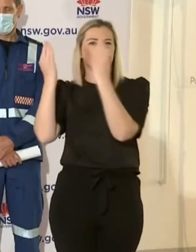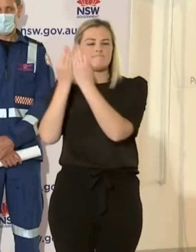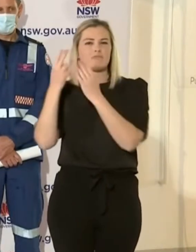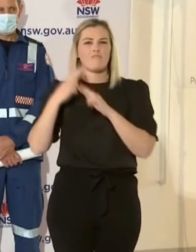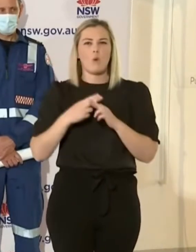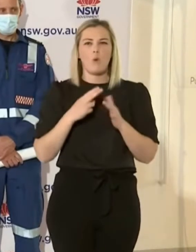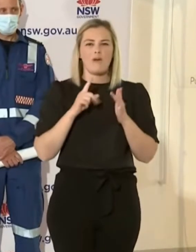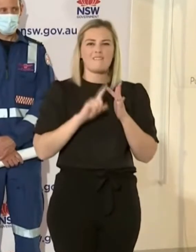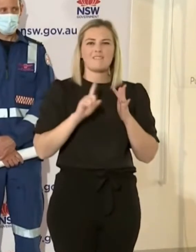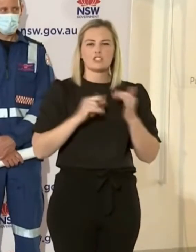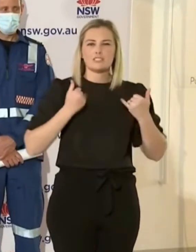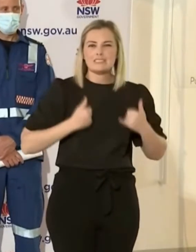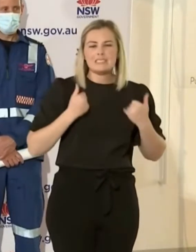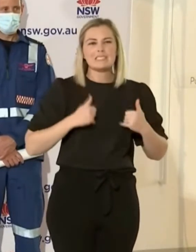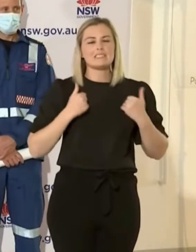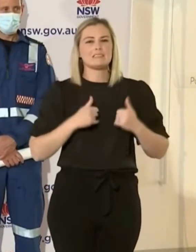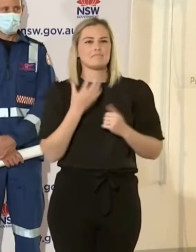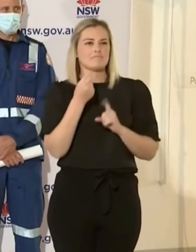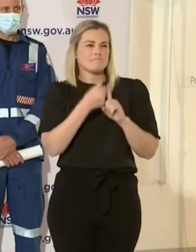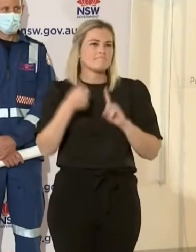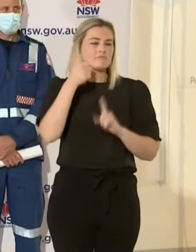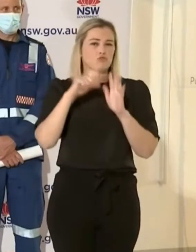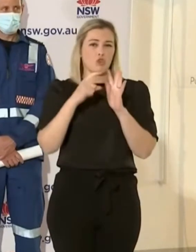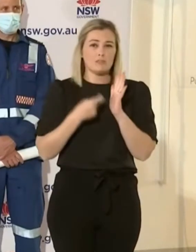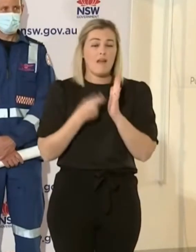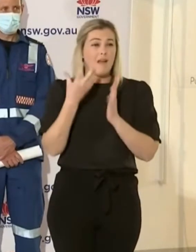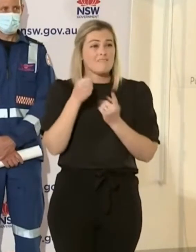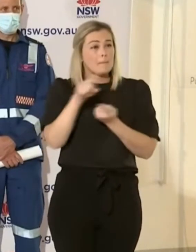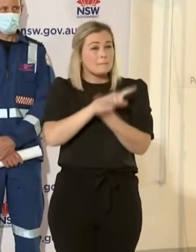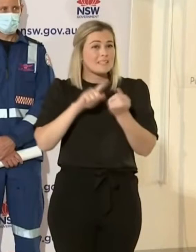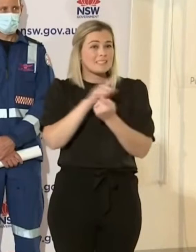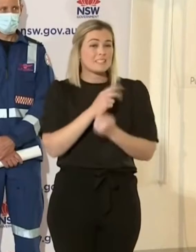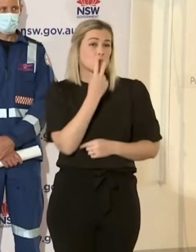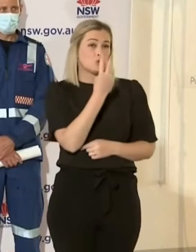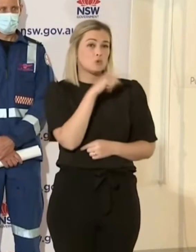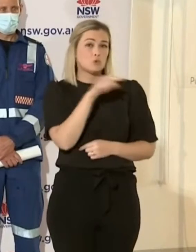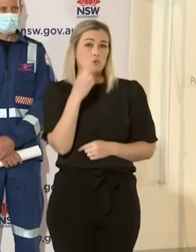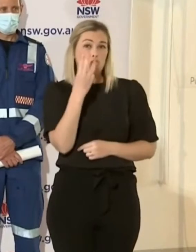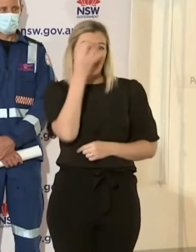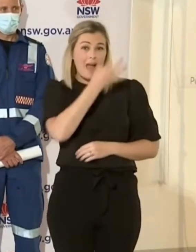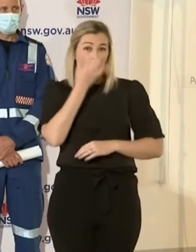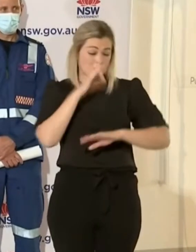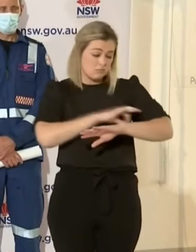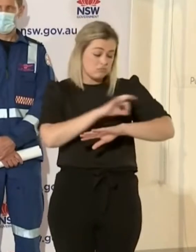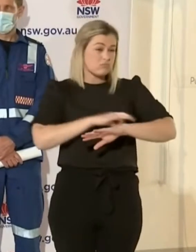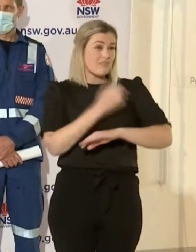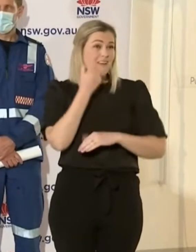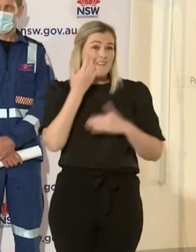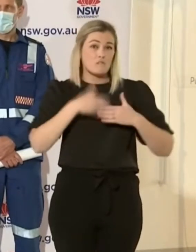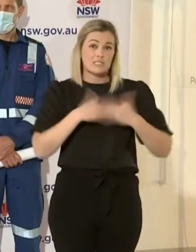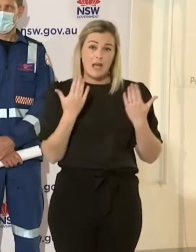diseases specialists, epidemiologists, usually a 2 to 3 hour meeting every day. And on top of that, she's talking to the various